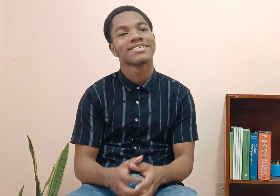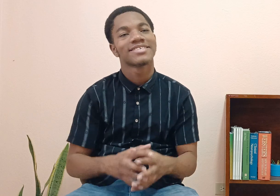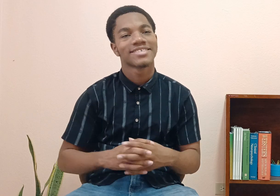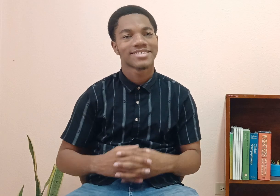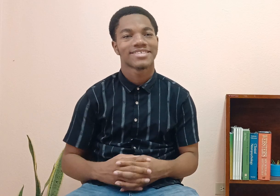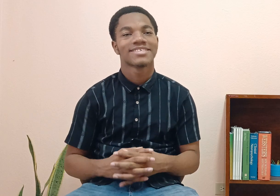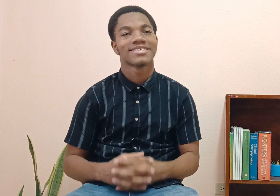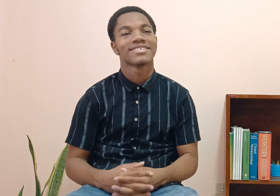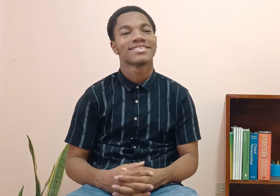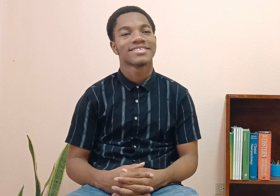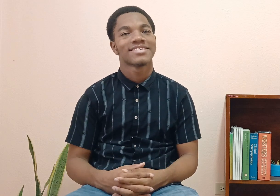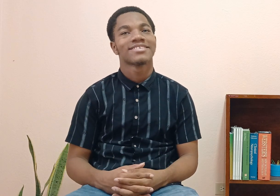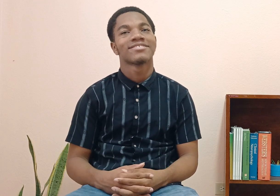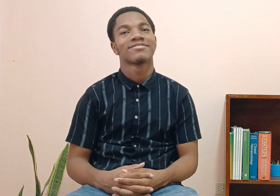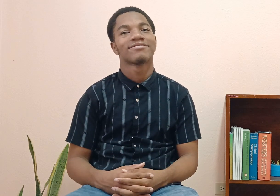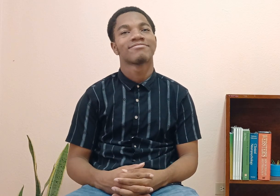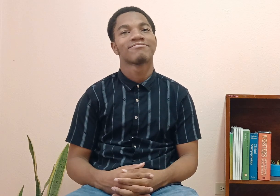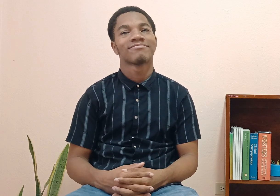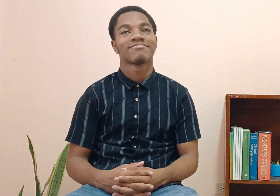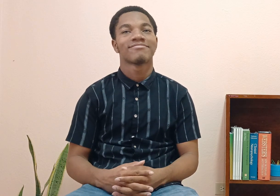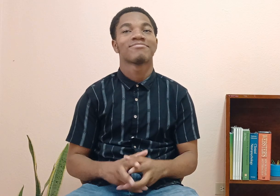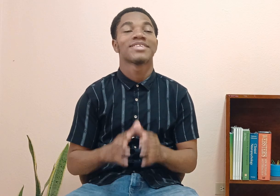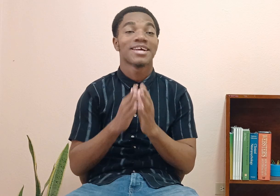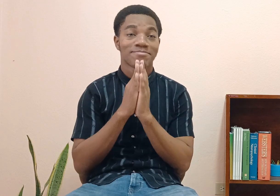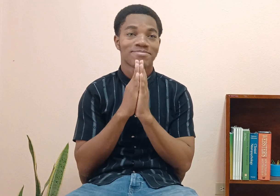A prayer by a teen about to do an exam.